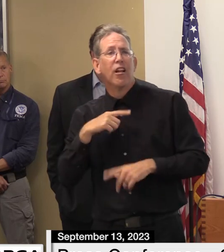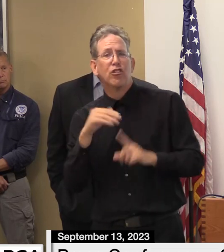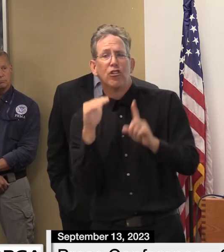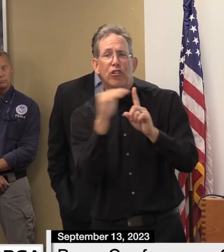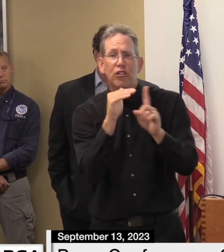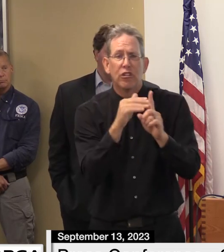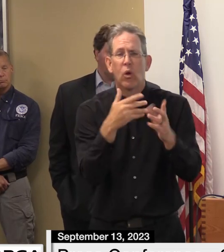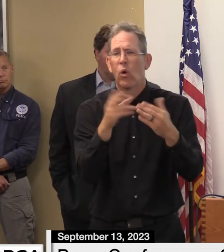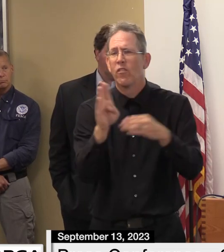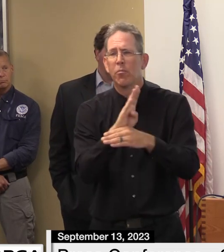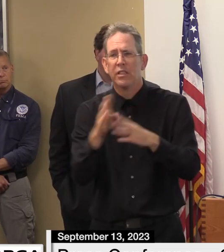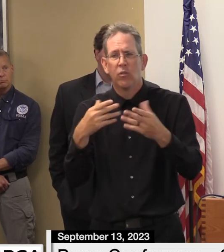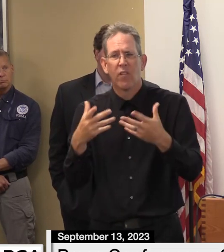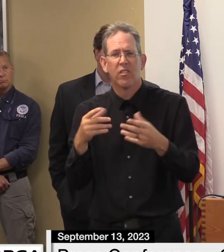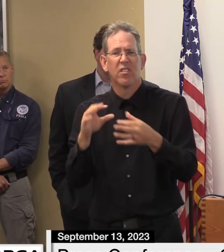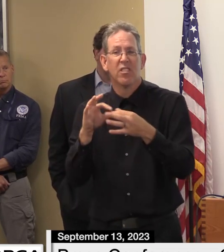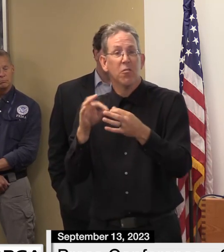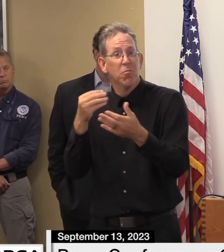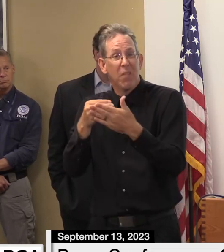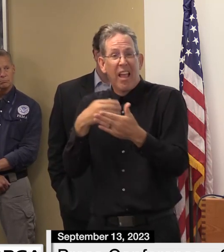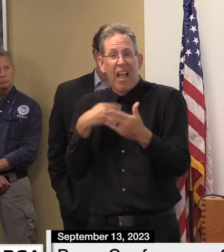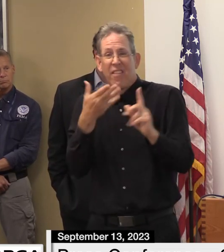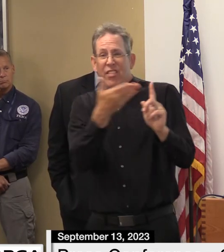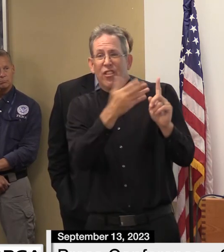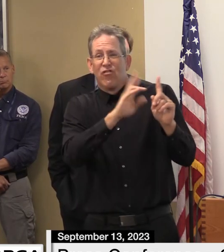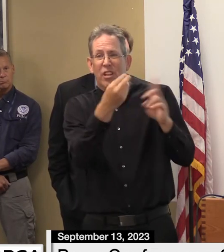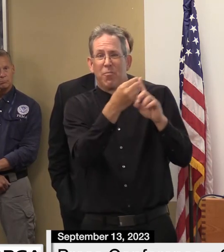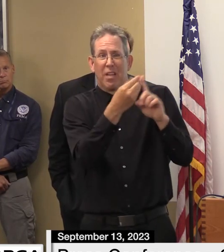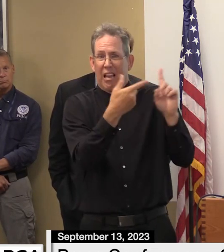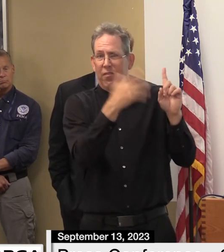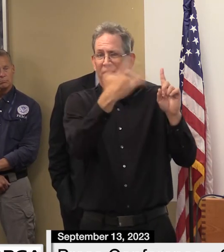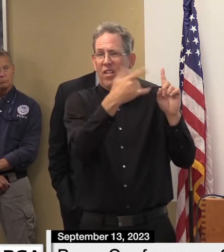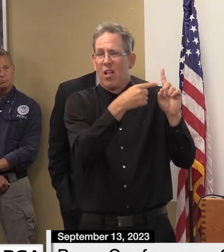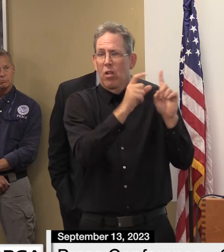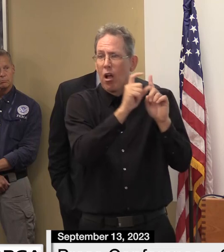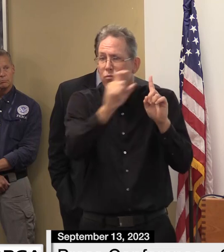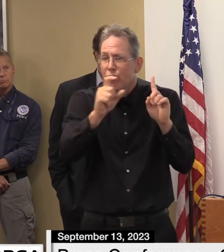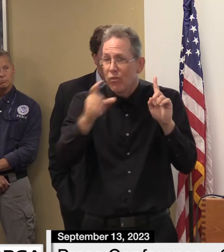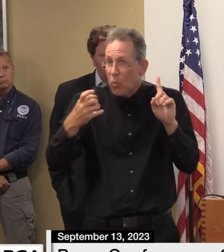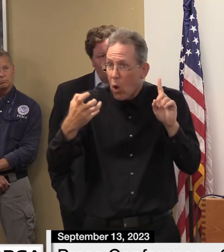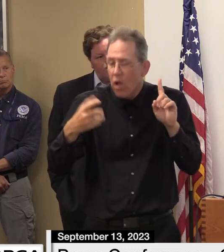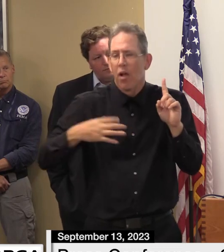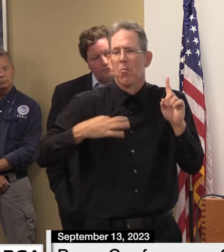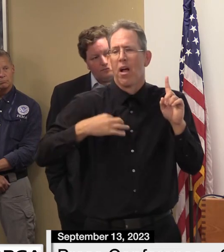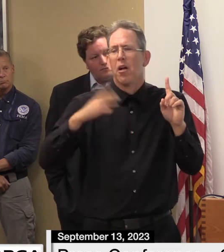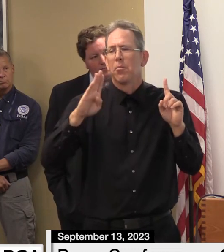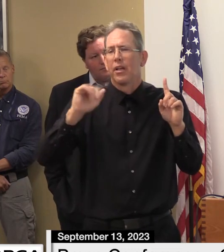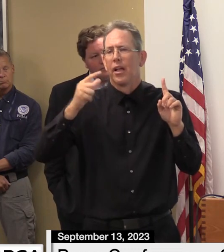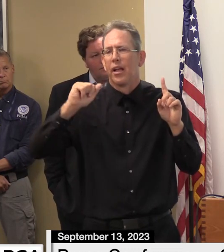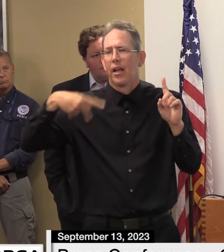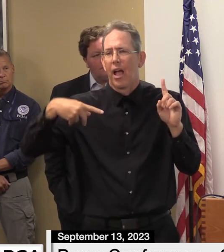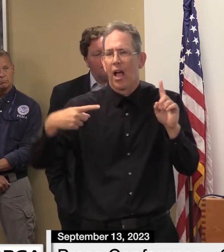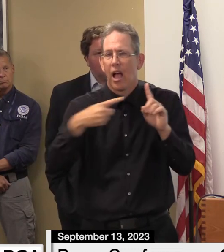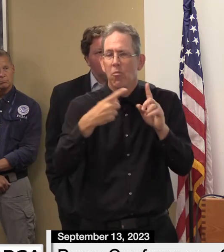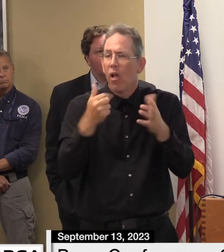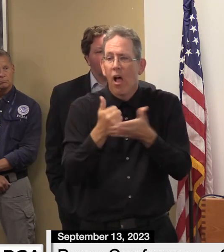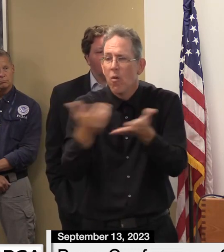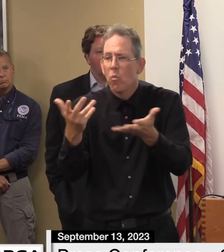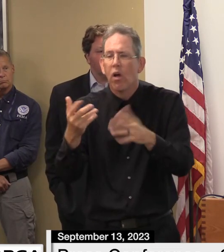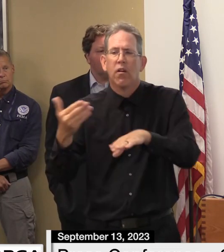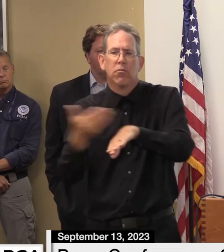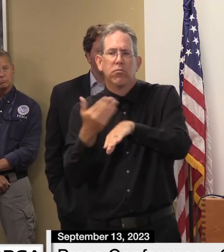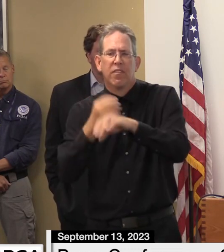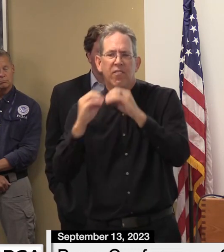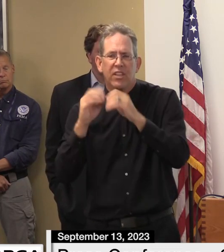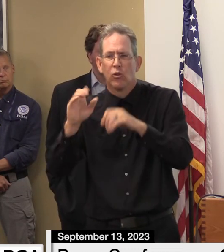this fund. It's still accepting applications on a rolling basis, and this money can help repair your apartments to get people back into them if they've been